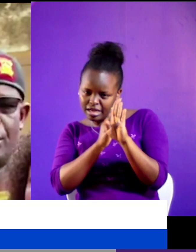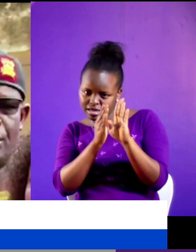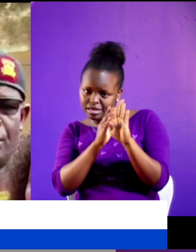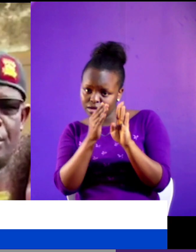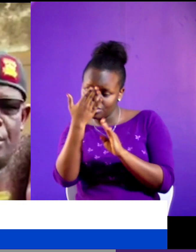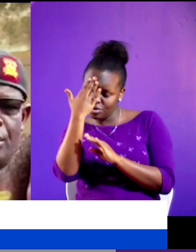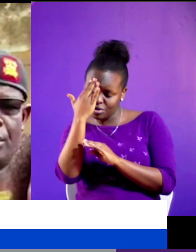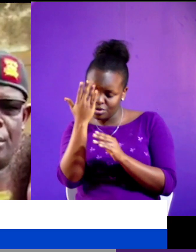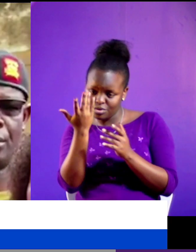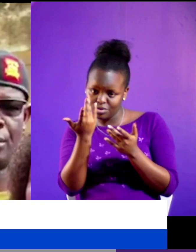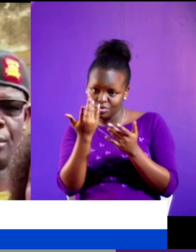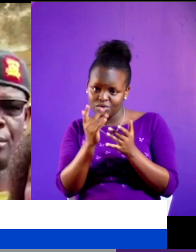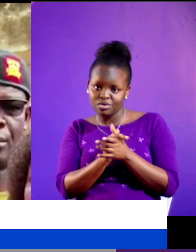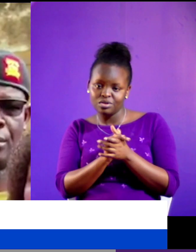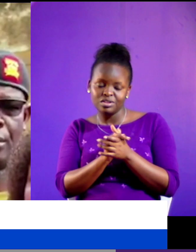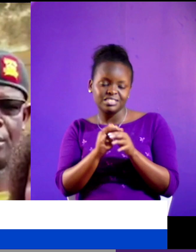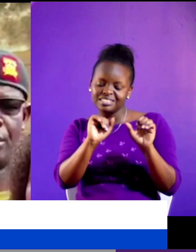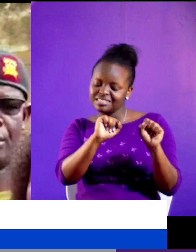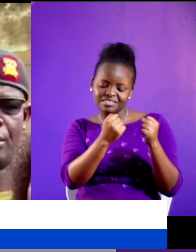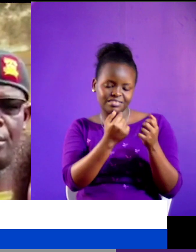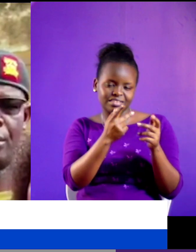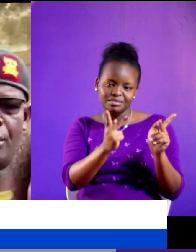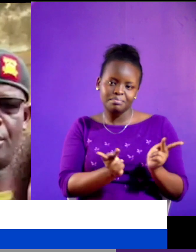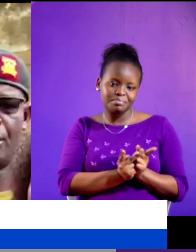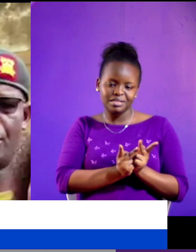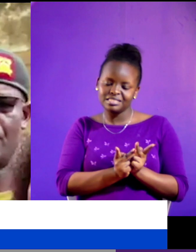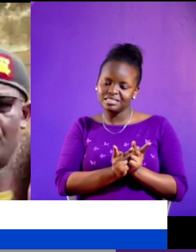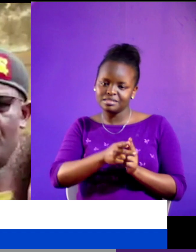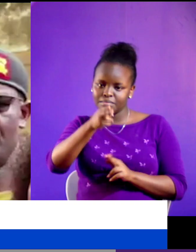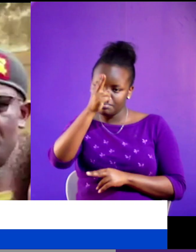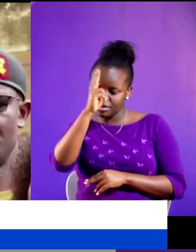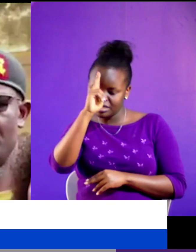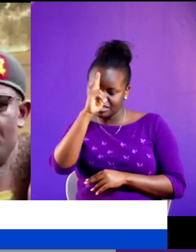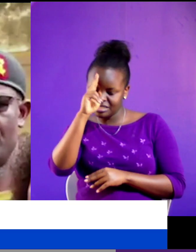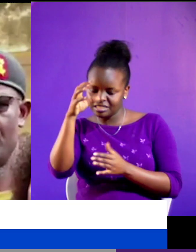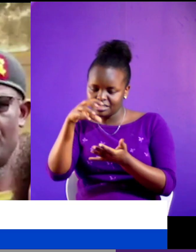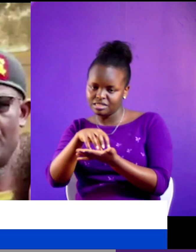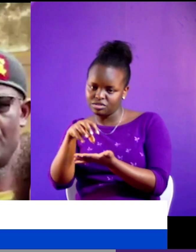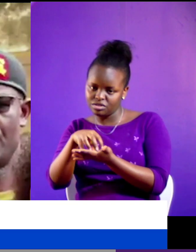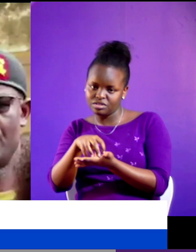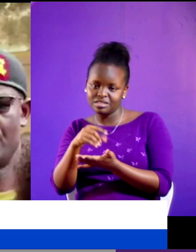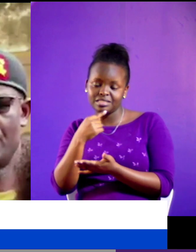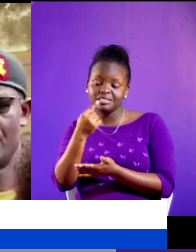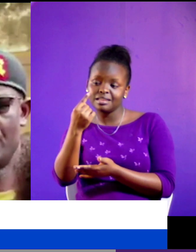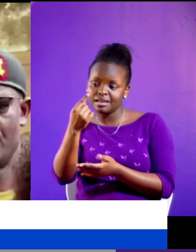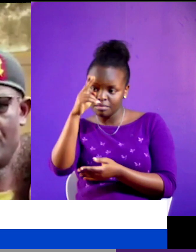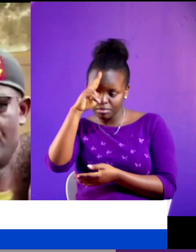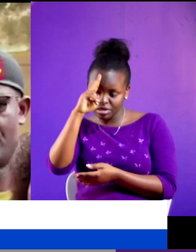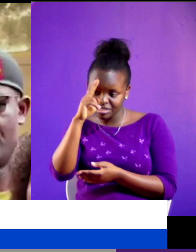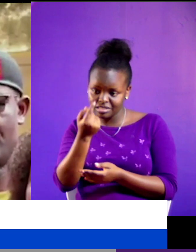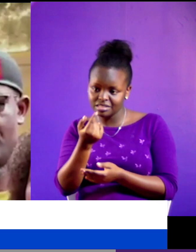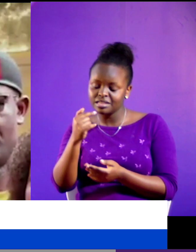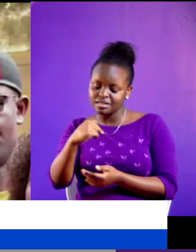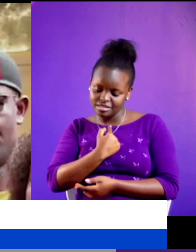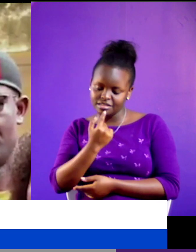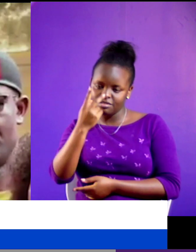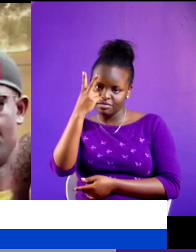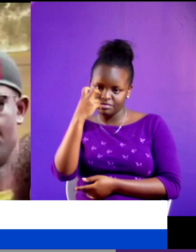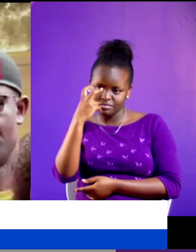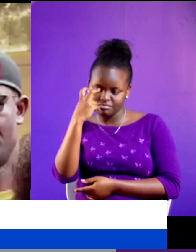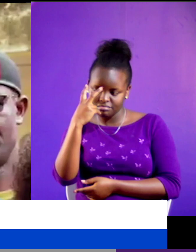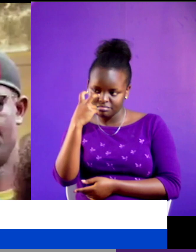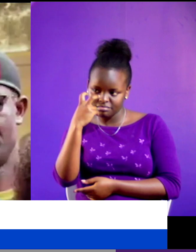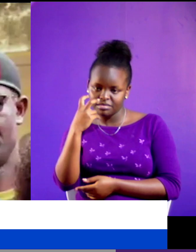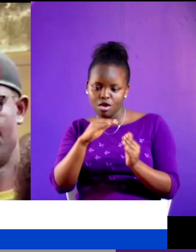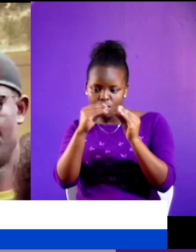offense, the safest place is police station. Just present yourself to a police officer and tell them that I am a suspect, I was being sought. You